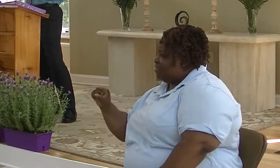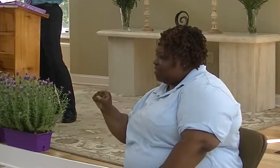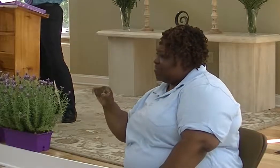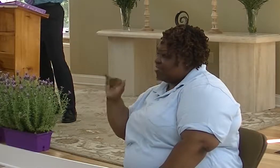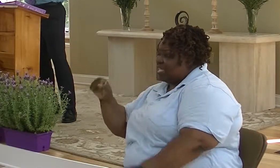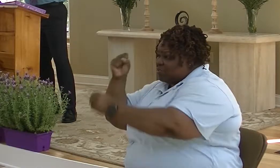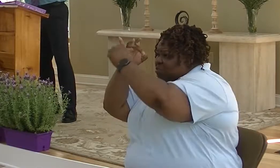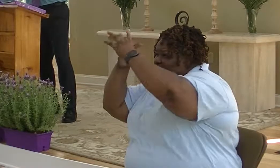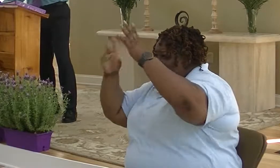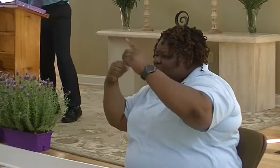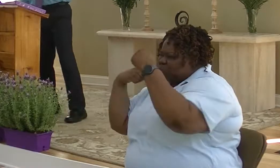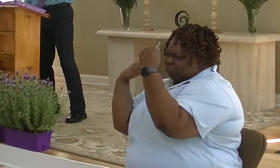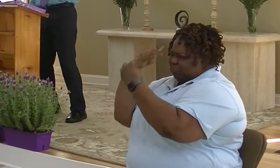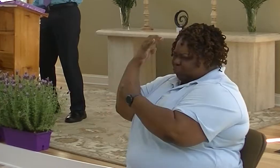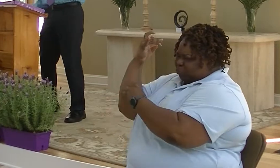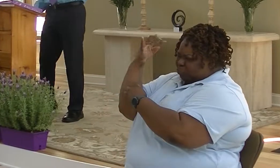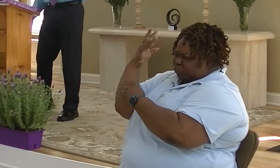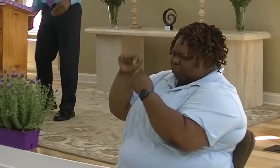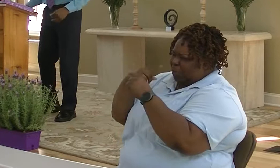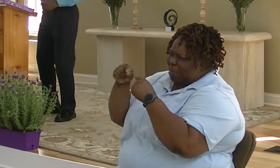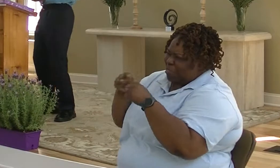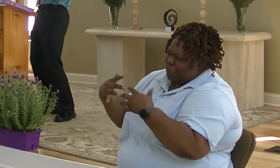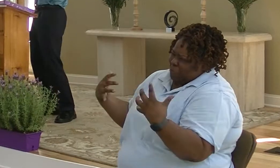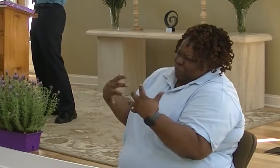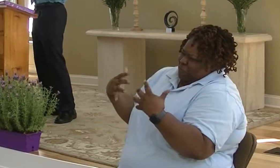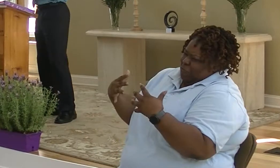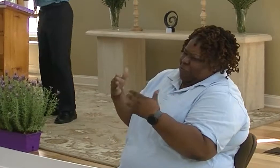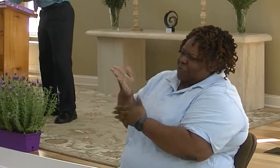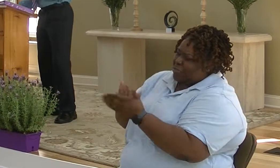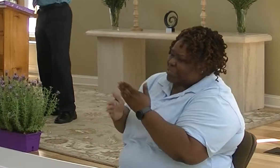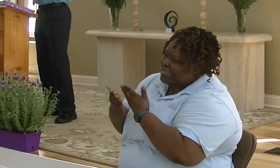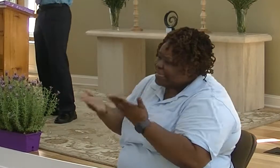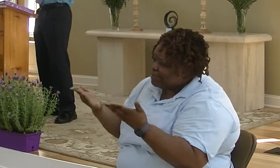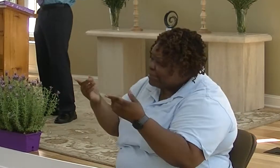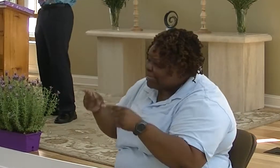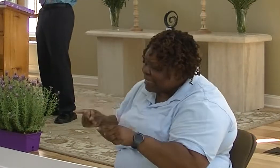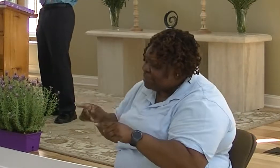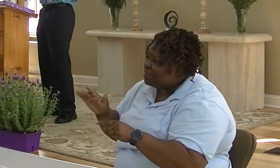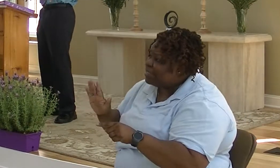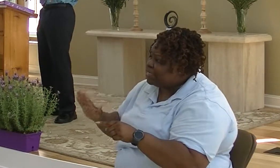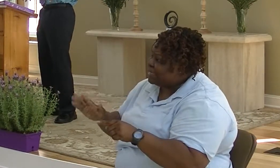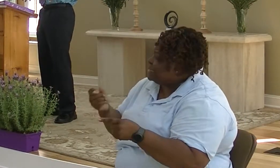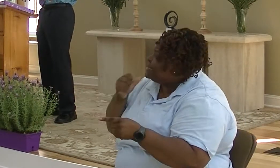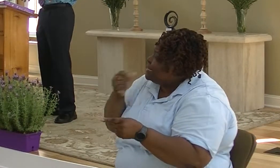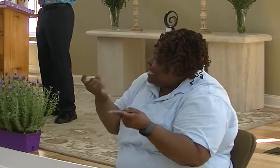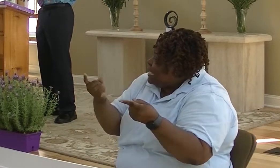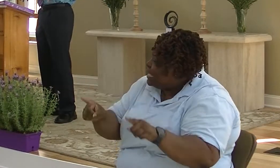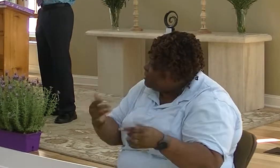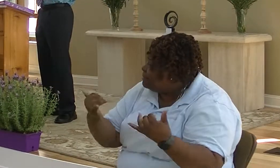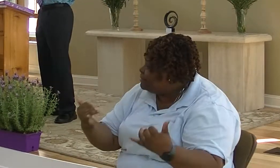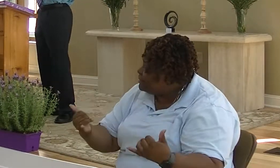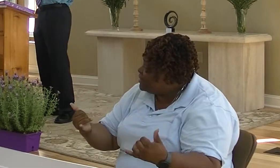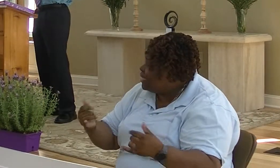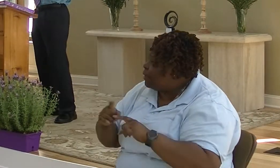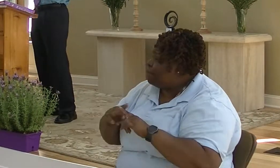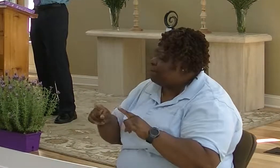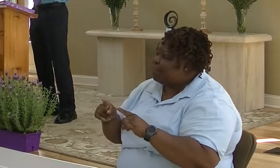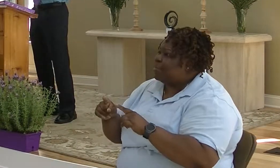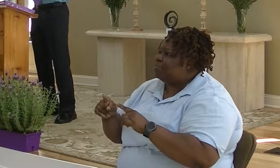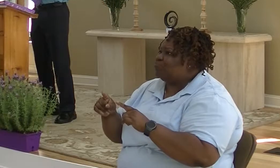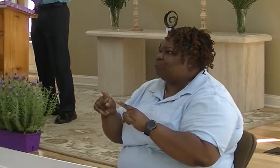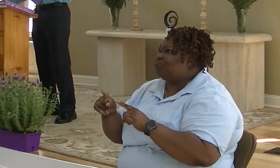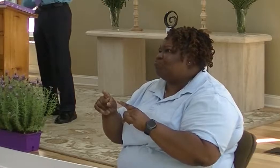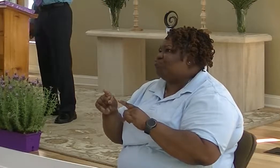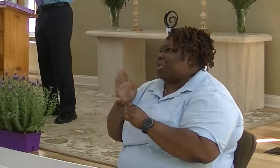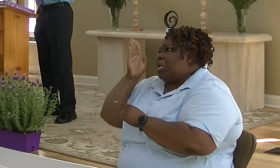We are worrying about something. We are dreading something. We are fearful of something that isn't happening right now. It's a